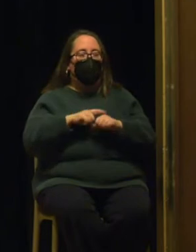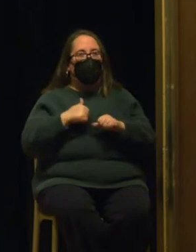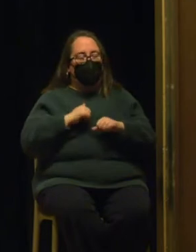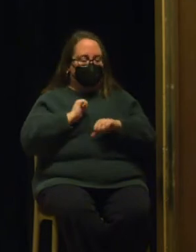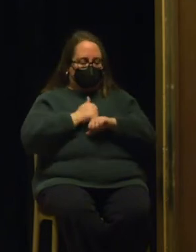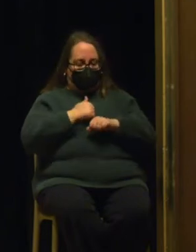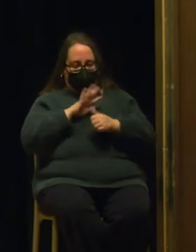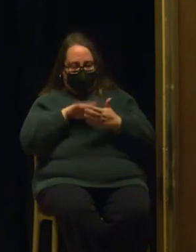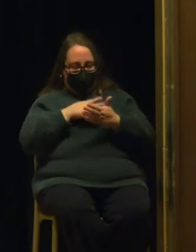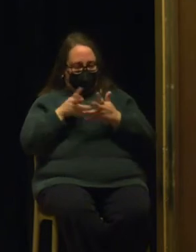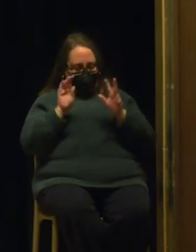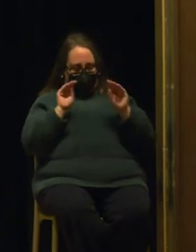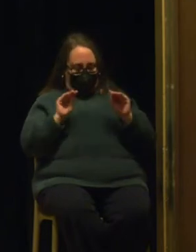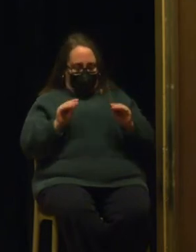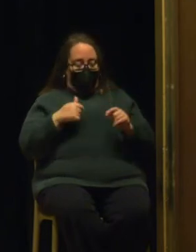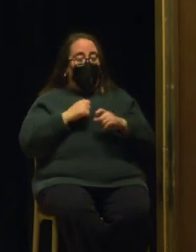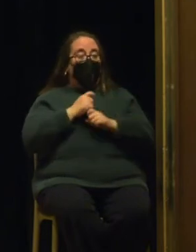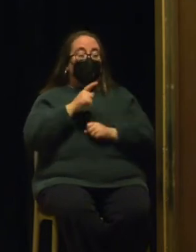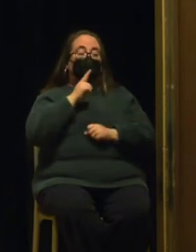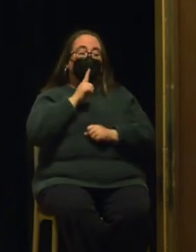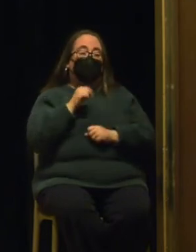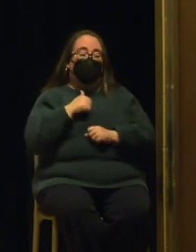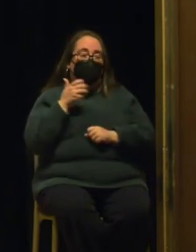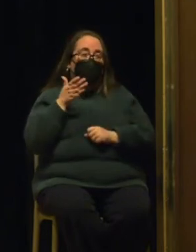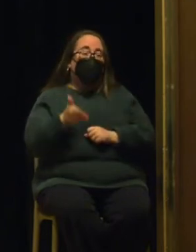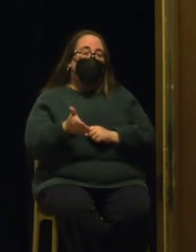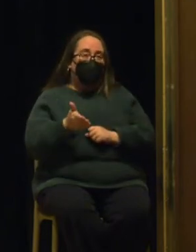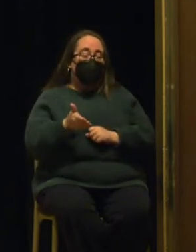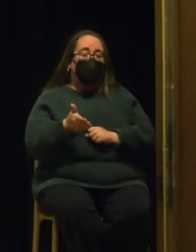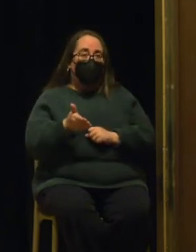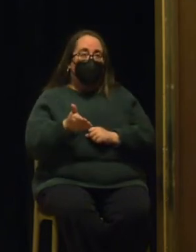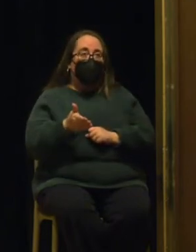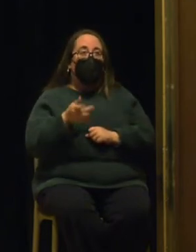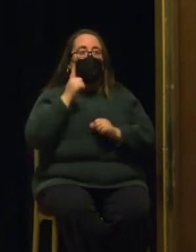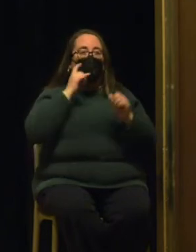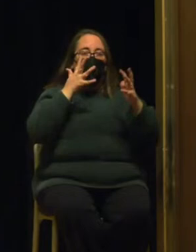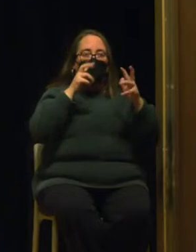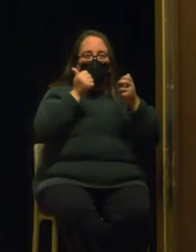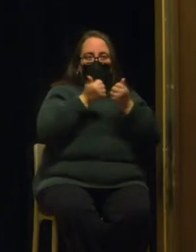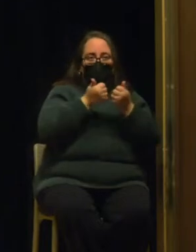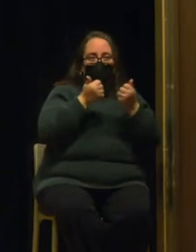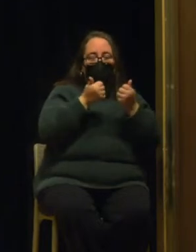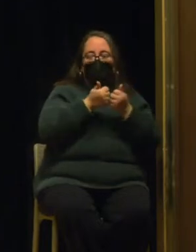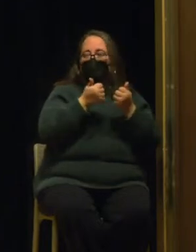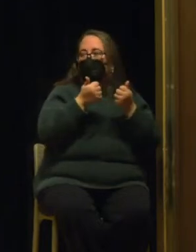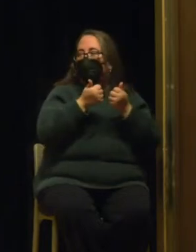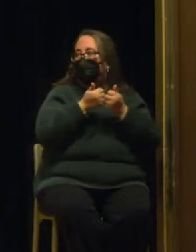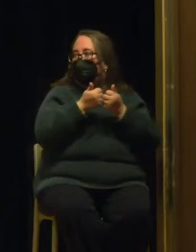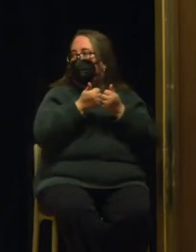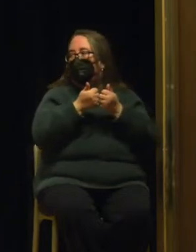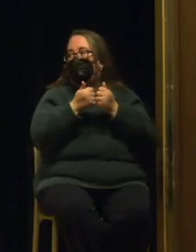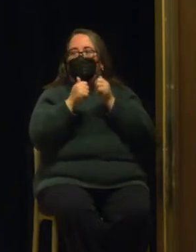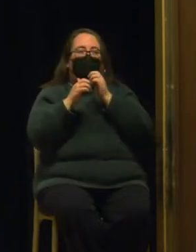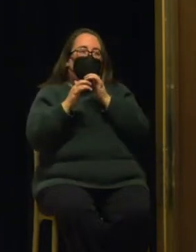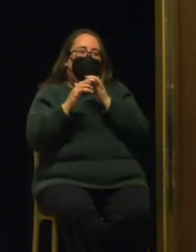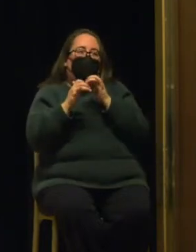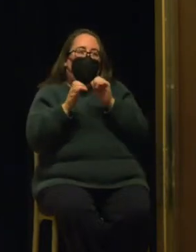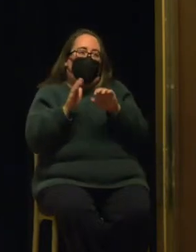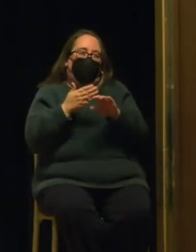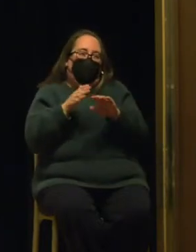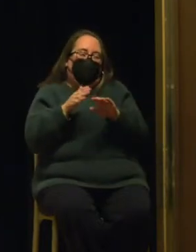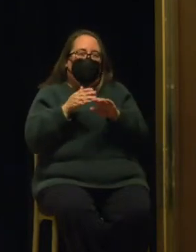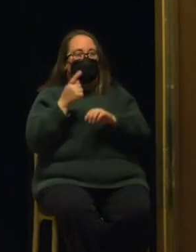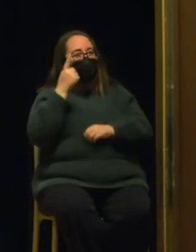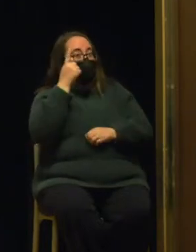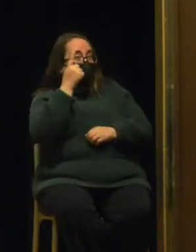schedule. Mm-hmm. So I made sure I was there for the basketball game or the recorder concert. I missed one